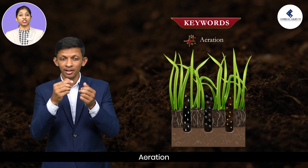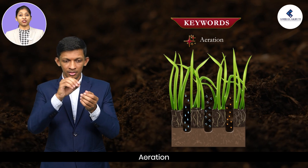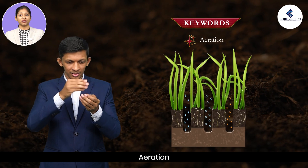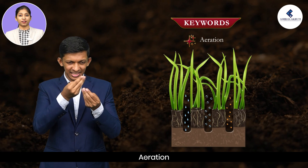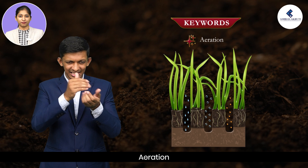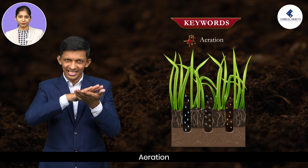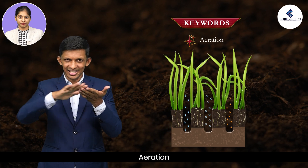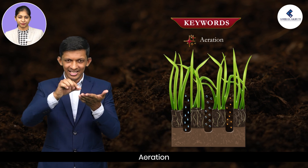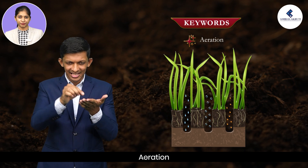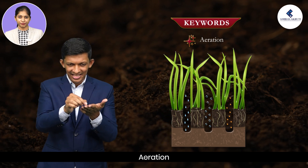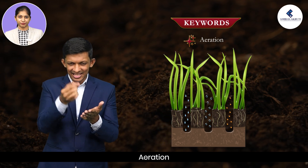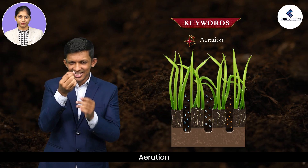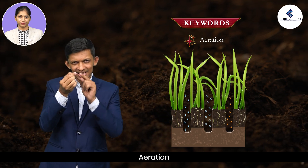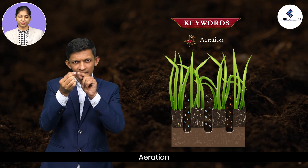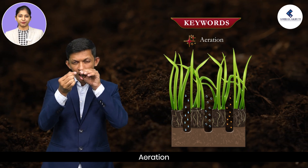aeration,